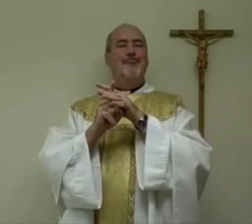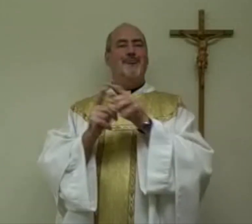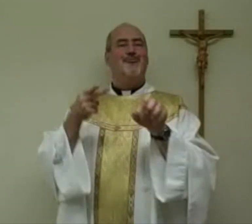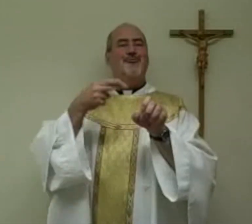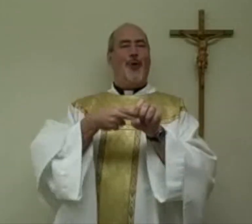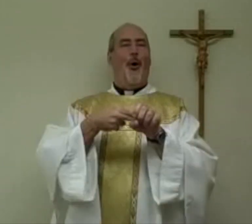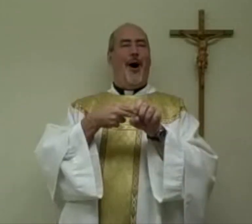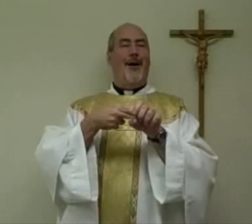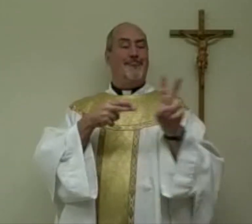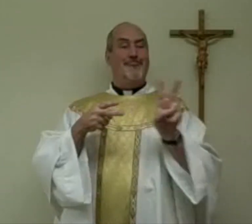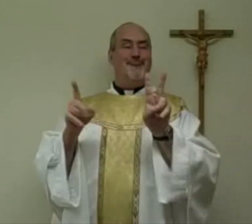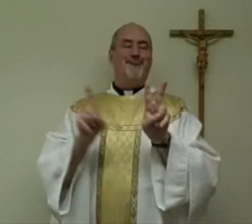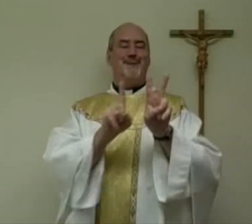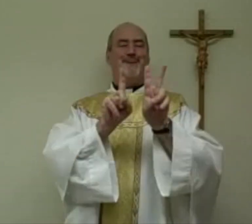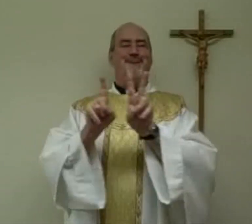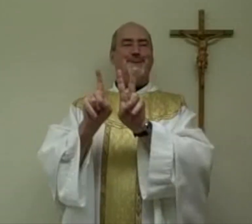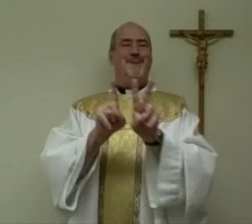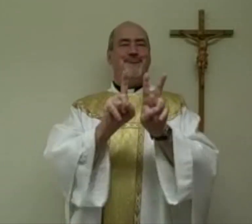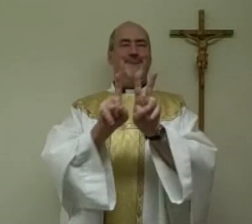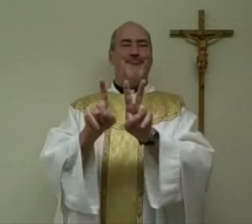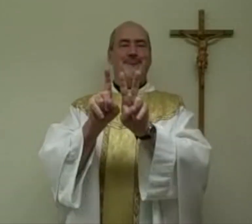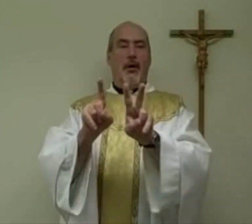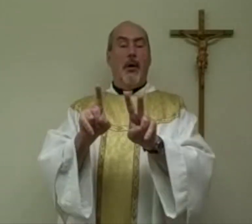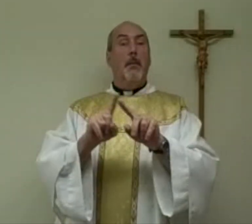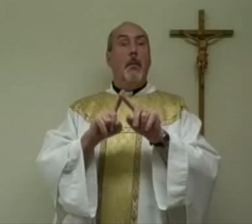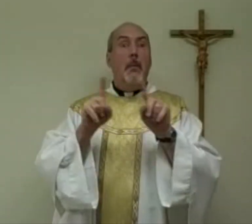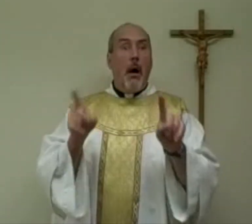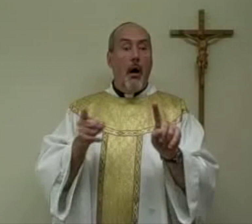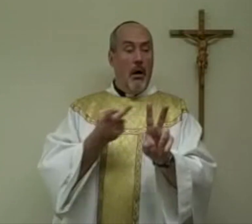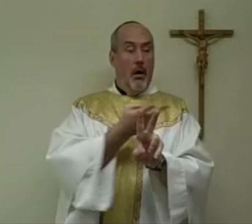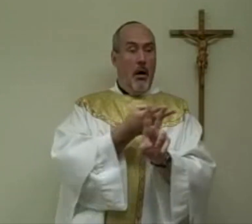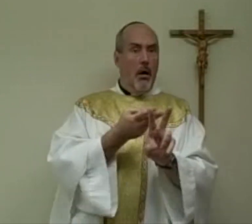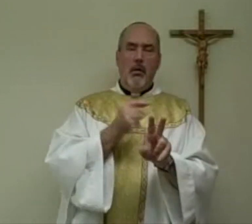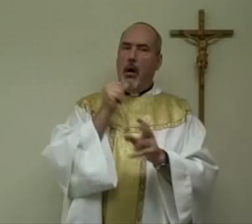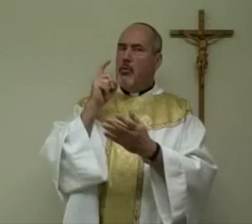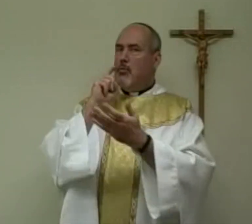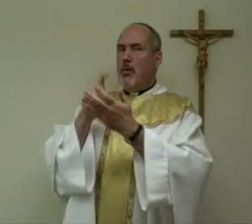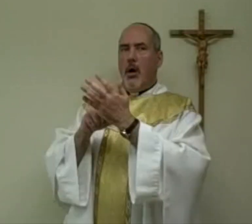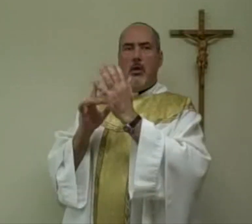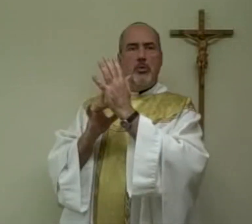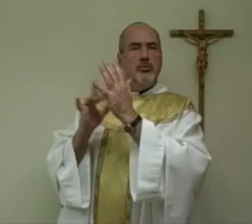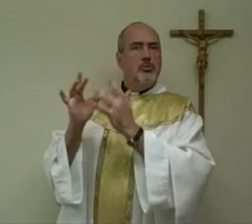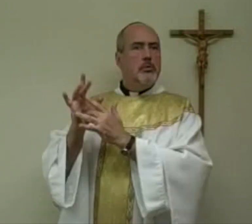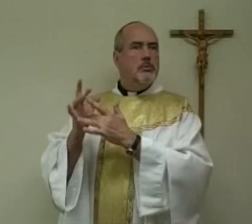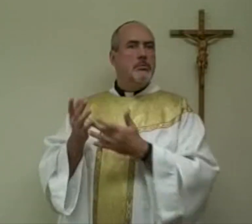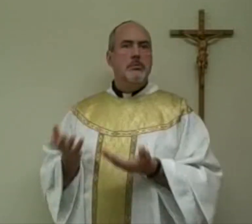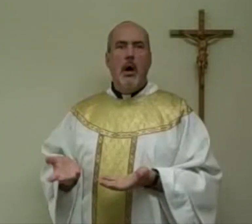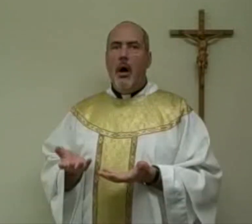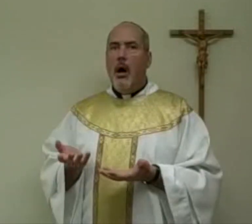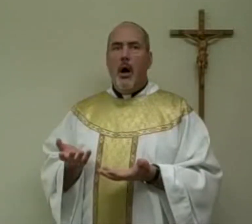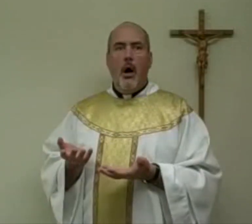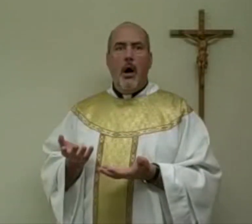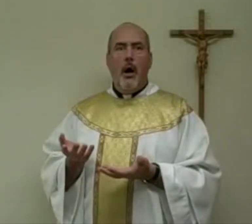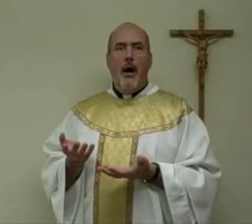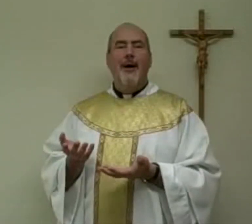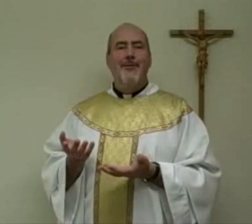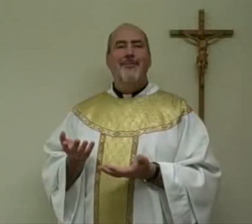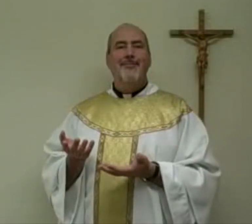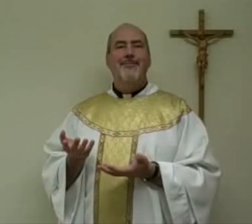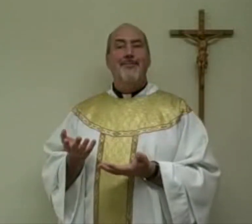Jesus had resurrected. He joined them on their journey, but they did not recognize who